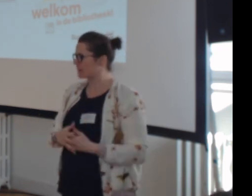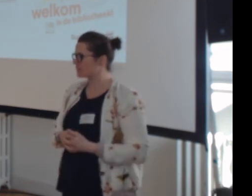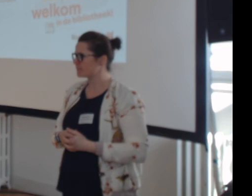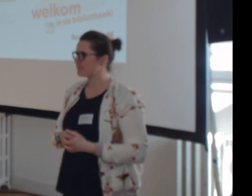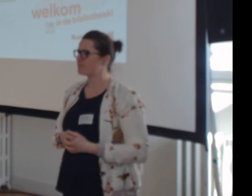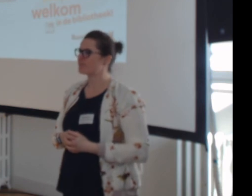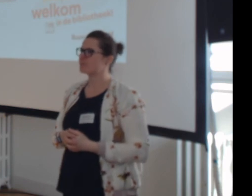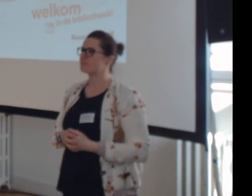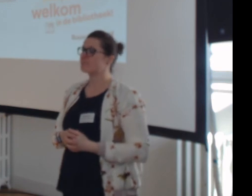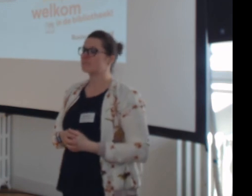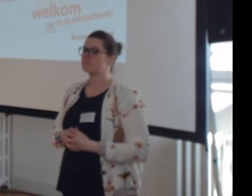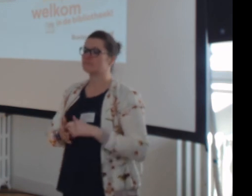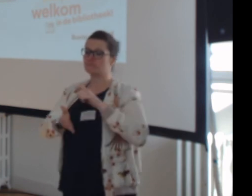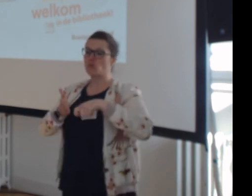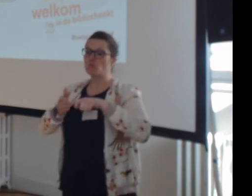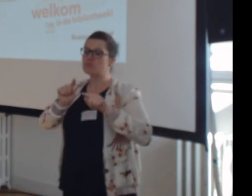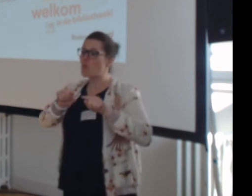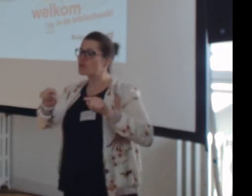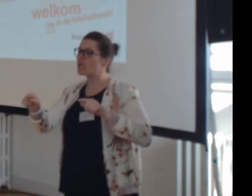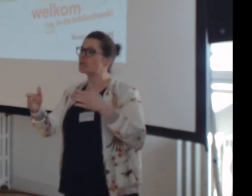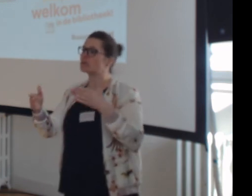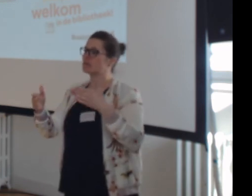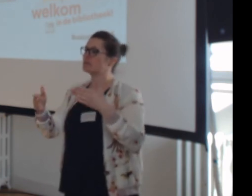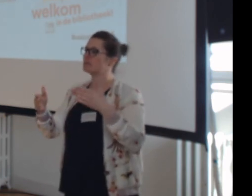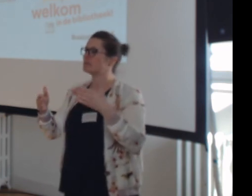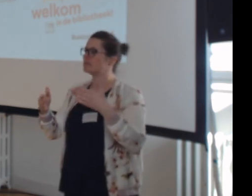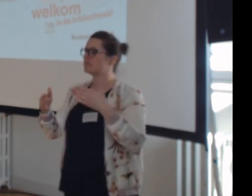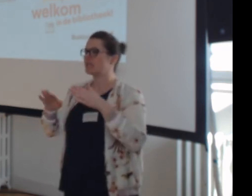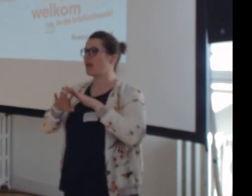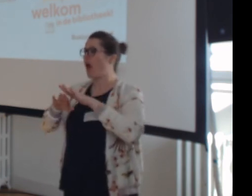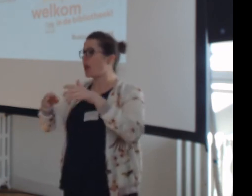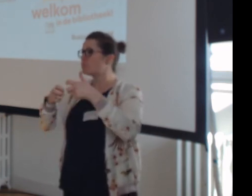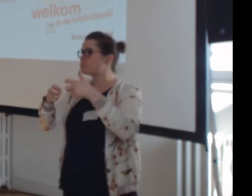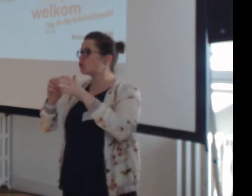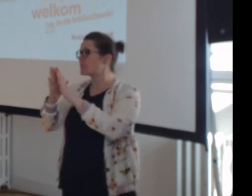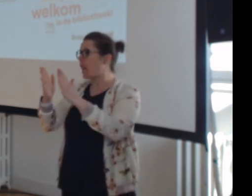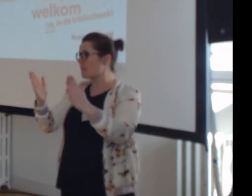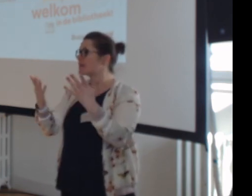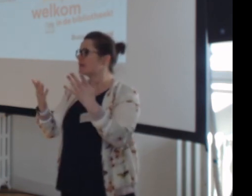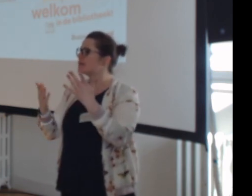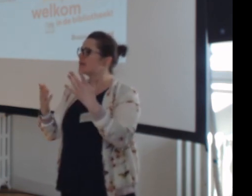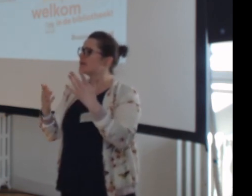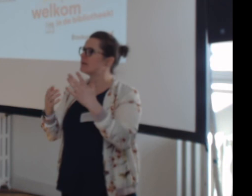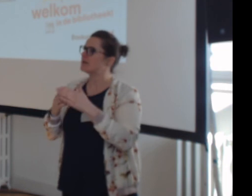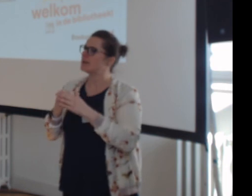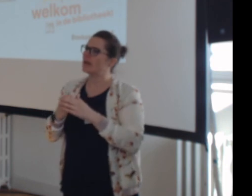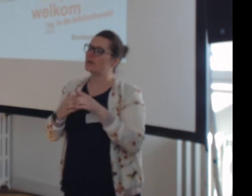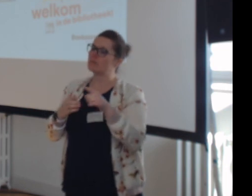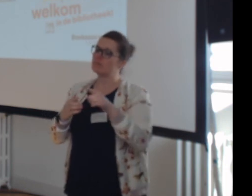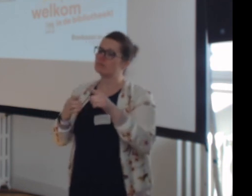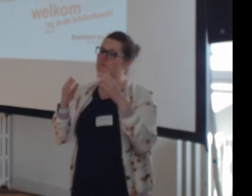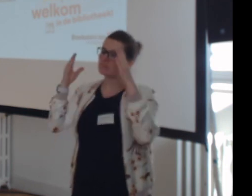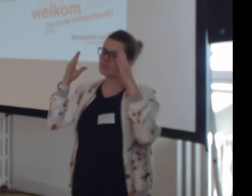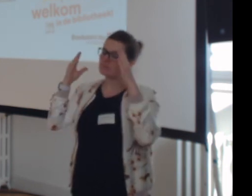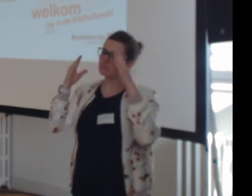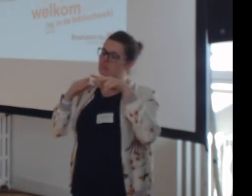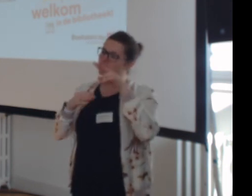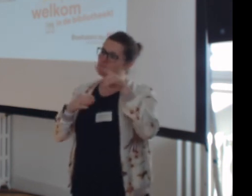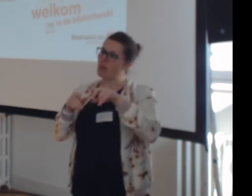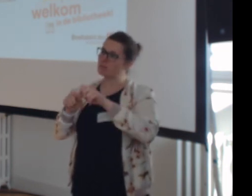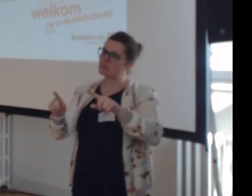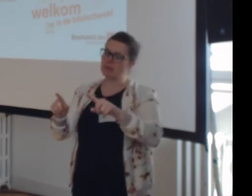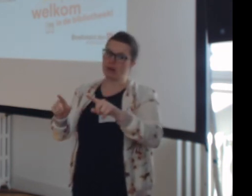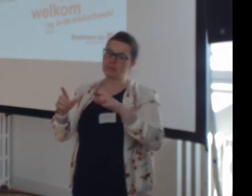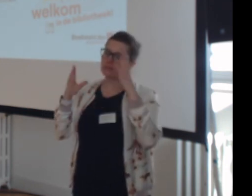you. Projects most or all the Brussels libraries, so the Dutch libraries, are involved in.